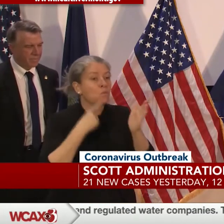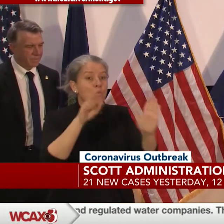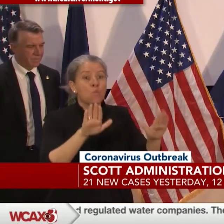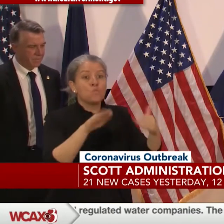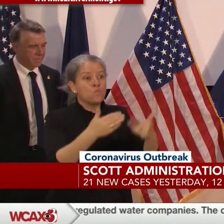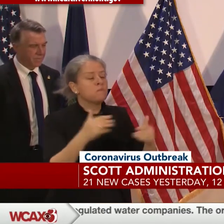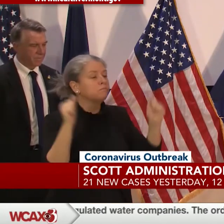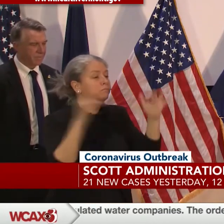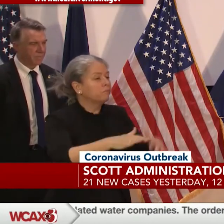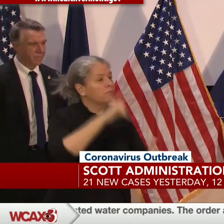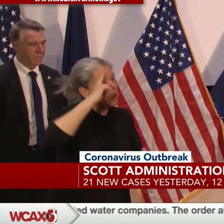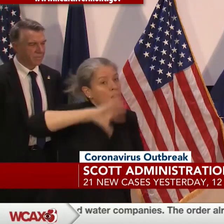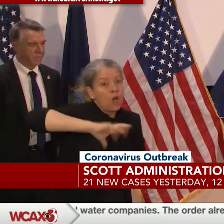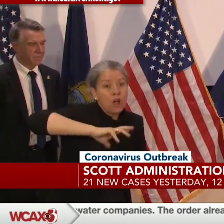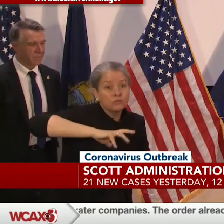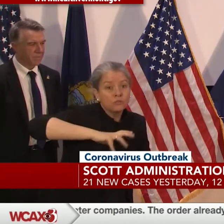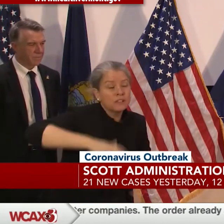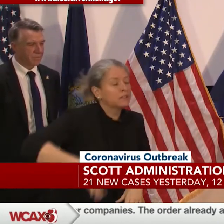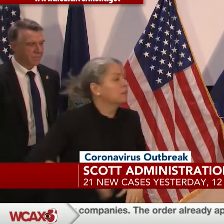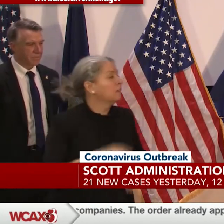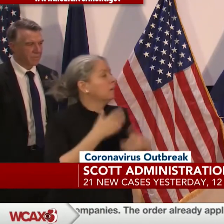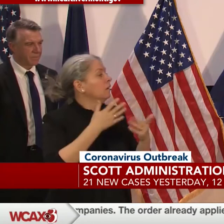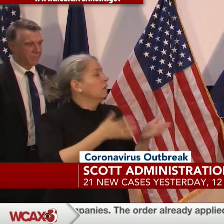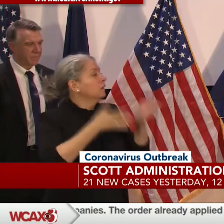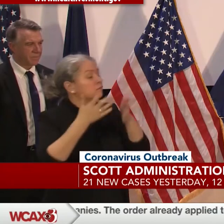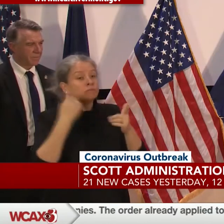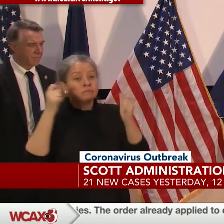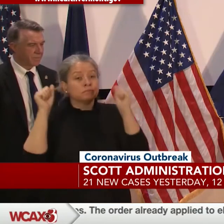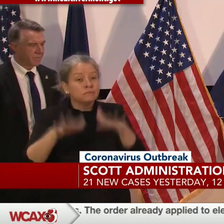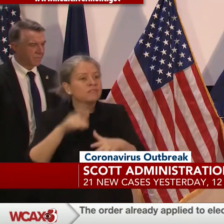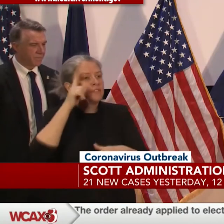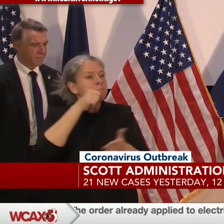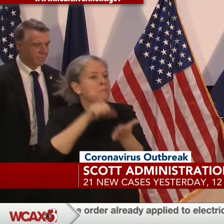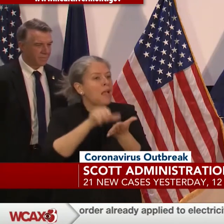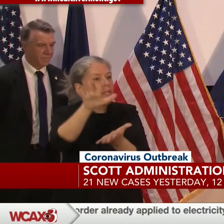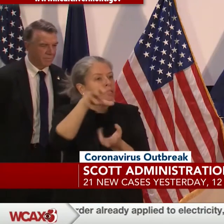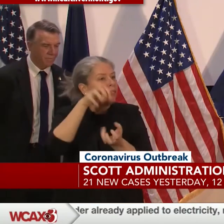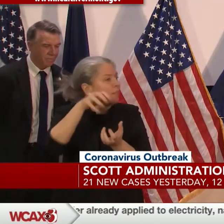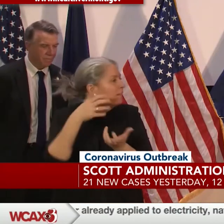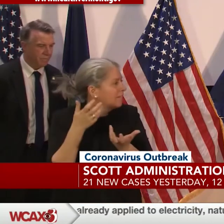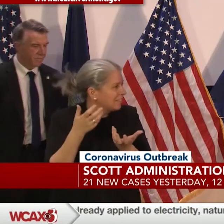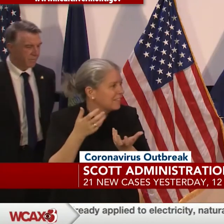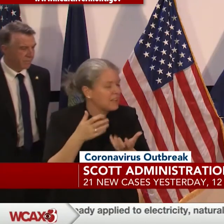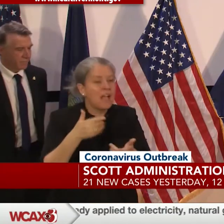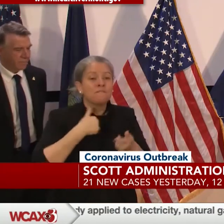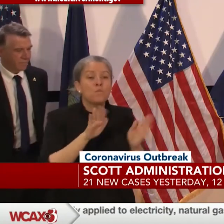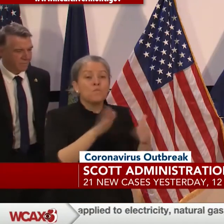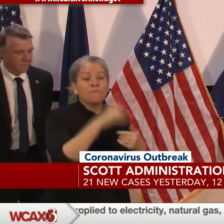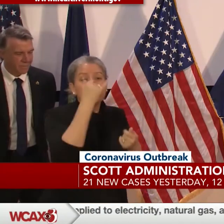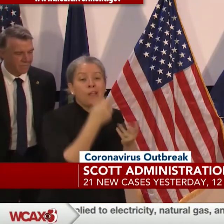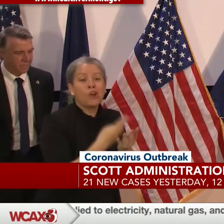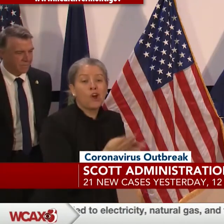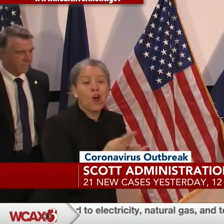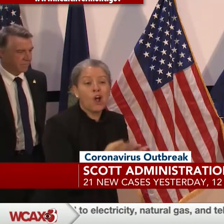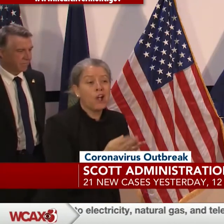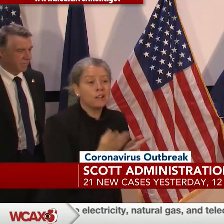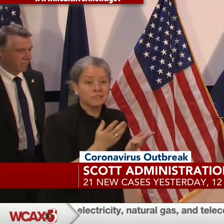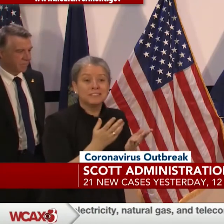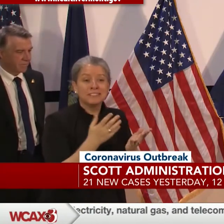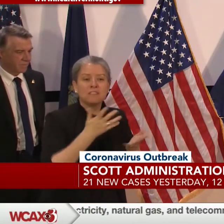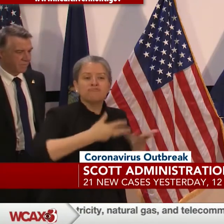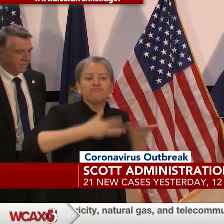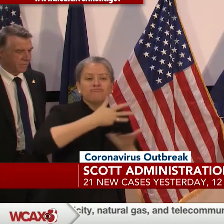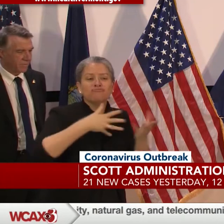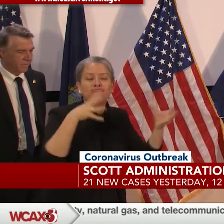goes for laundry. There's a room where everybody goes to get their mail. There are card playing rooms and things of that sort for